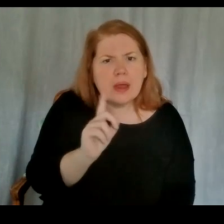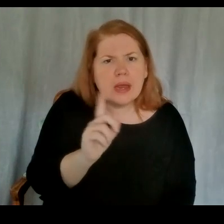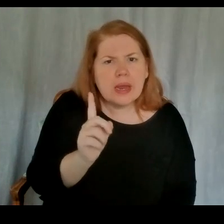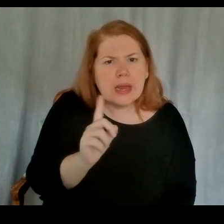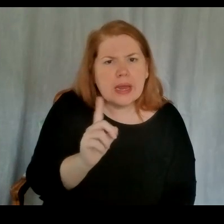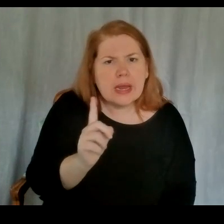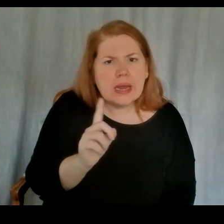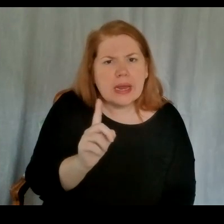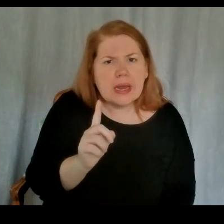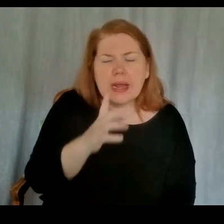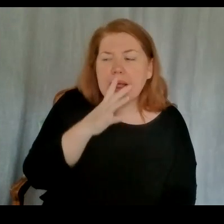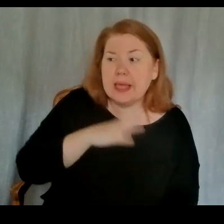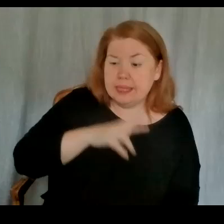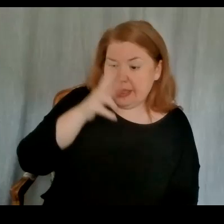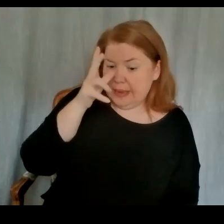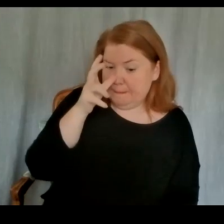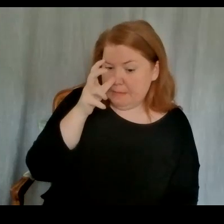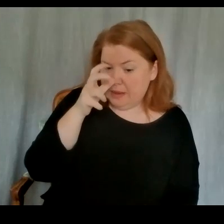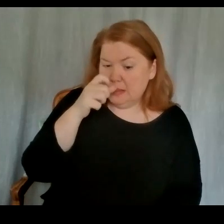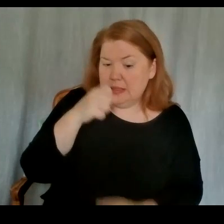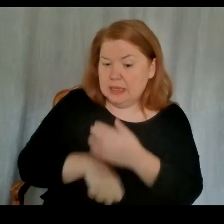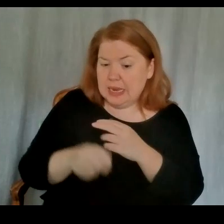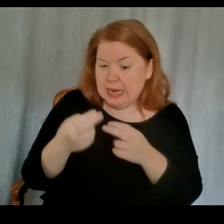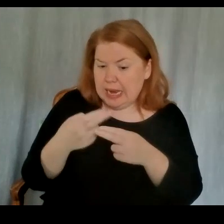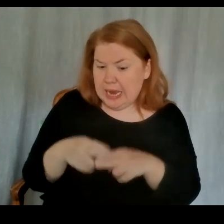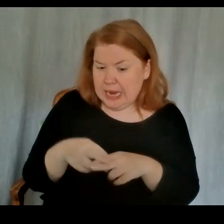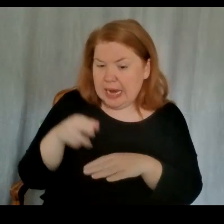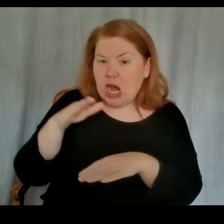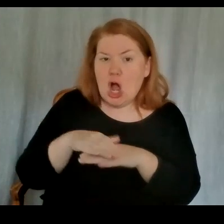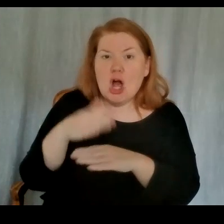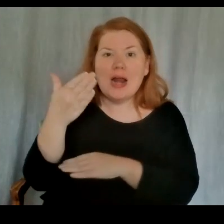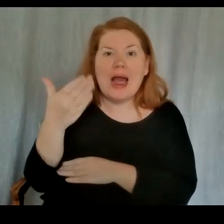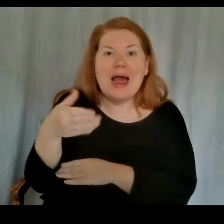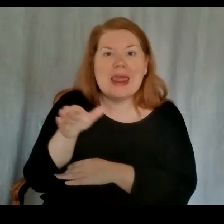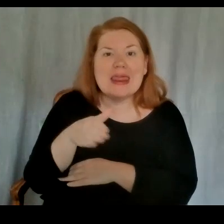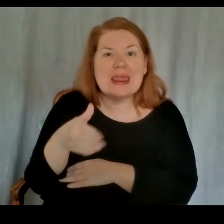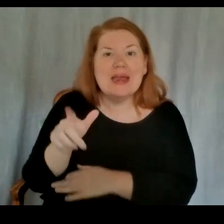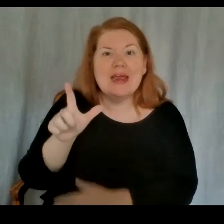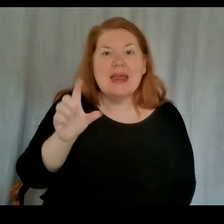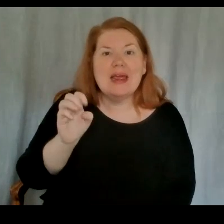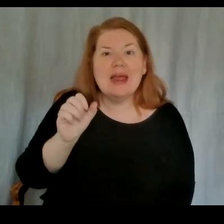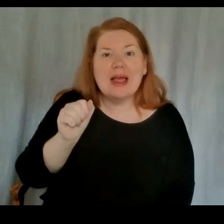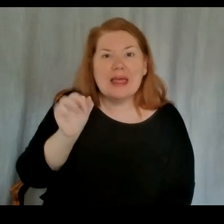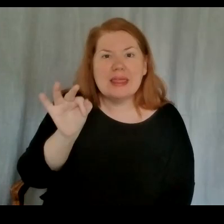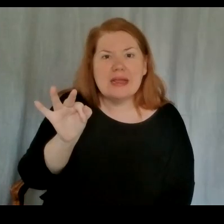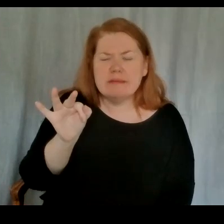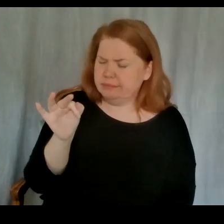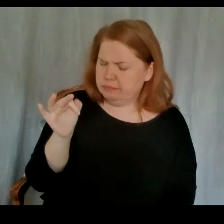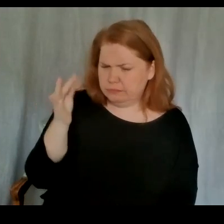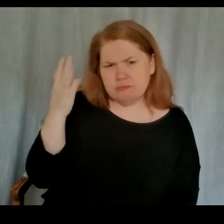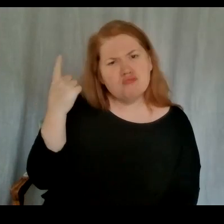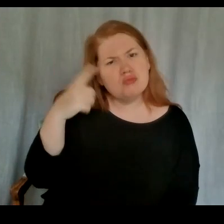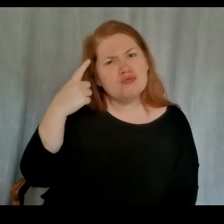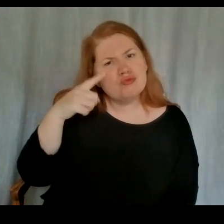Ladybugs lay their eggs on a leaf. And why is she laying her egg on a leaf